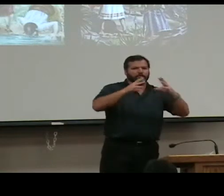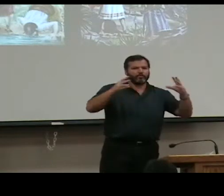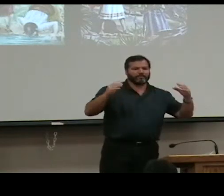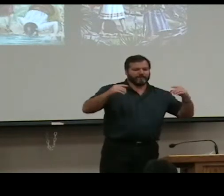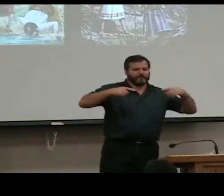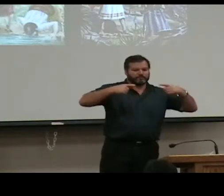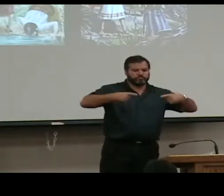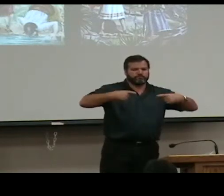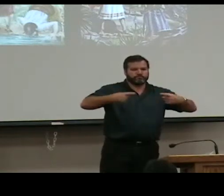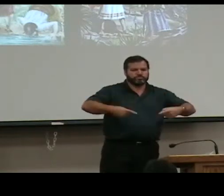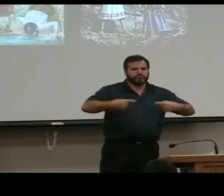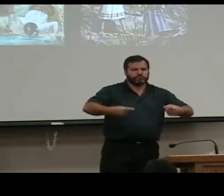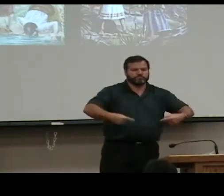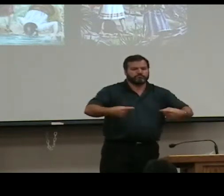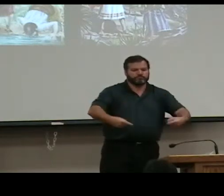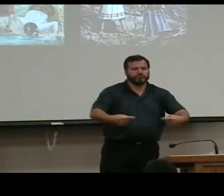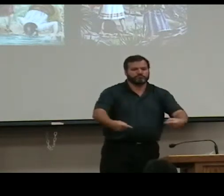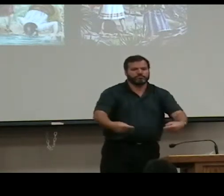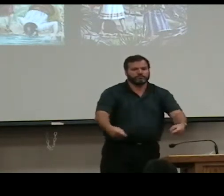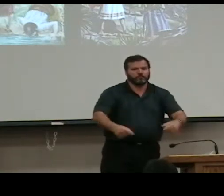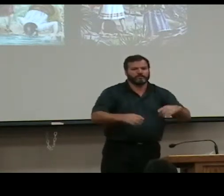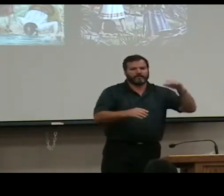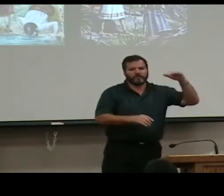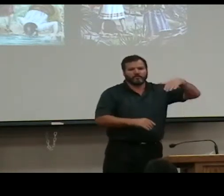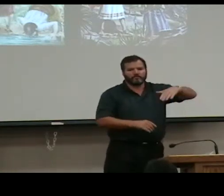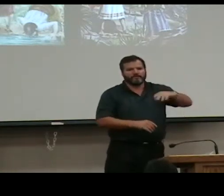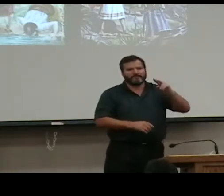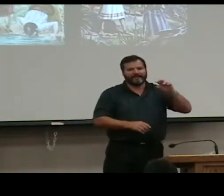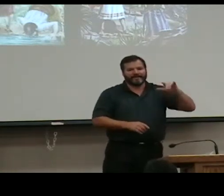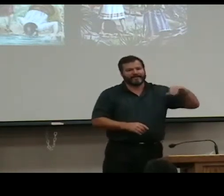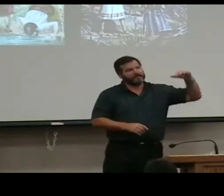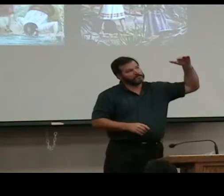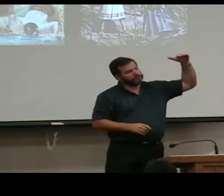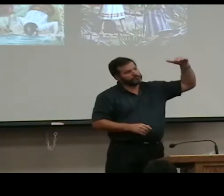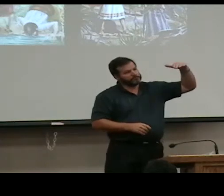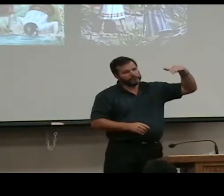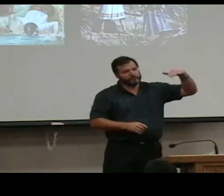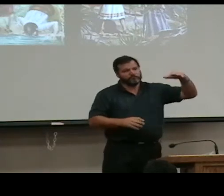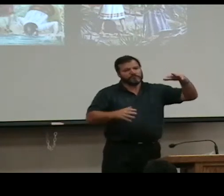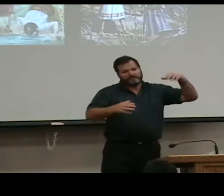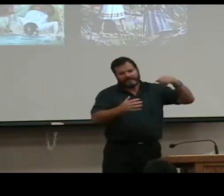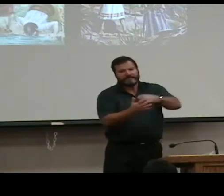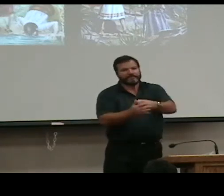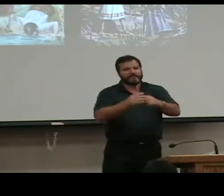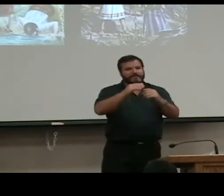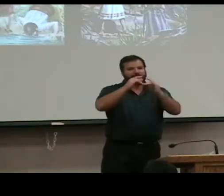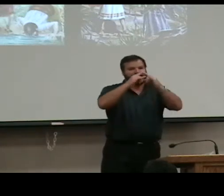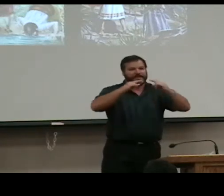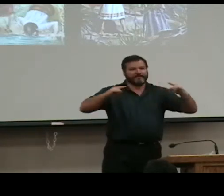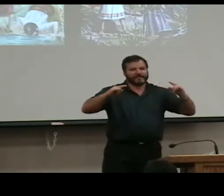a loaf of bread, barley roof, went down the hill into the valley and hit the tents